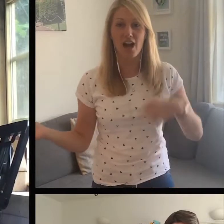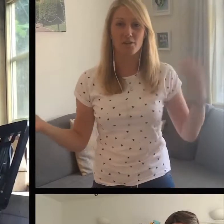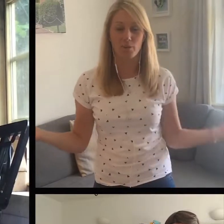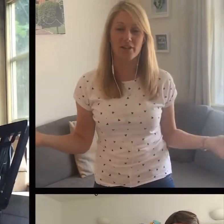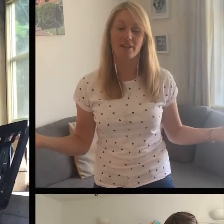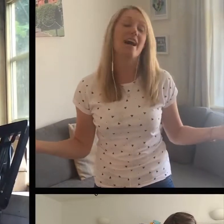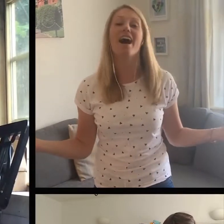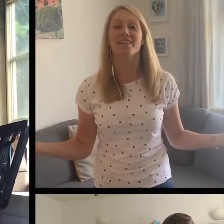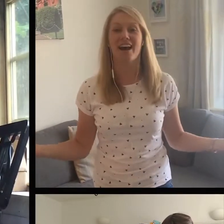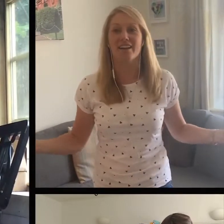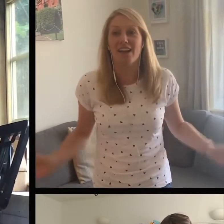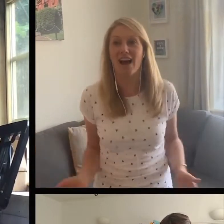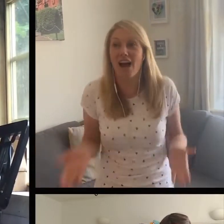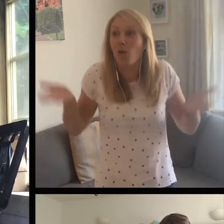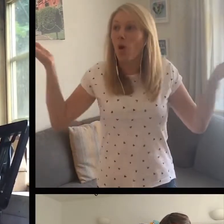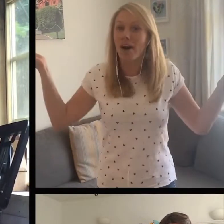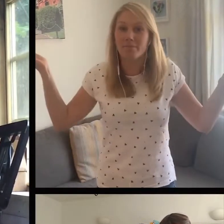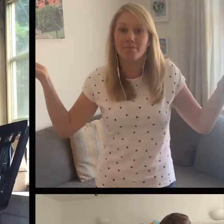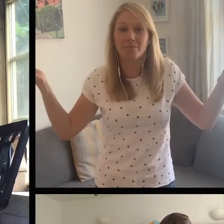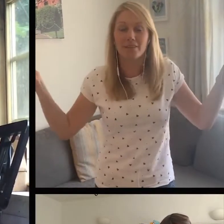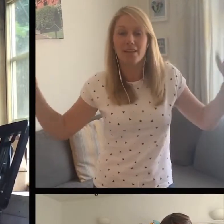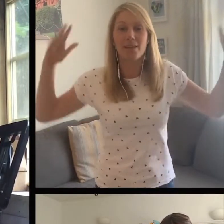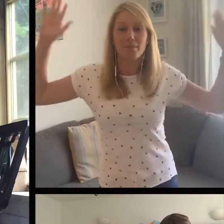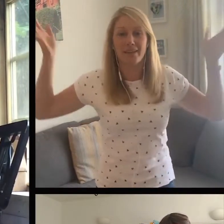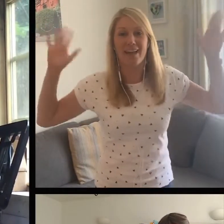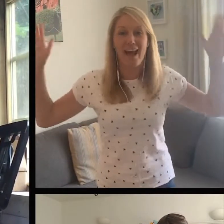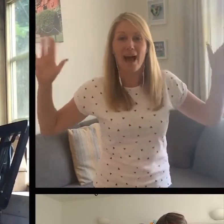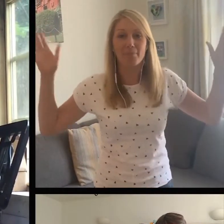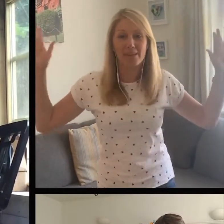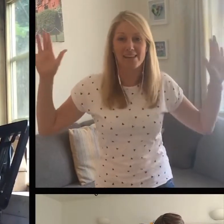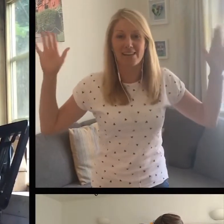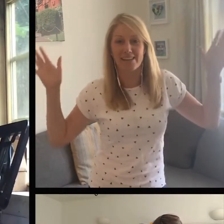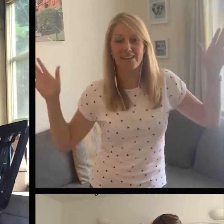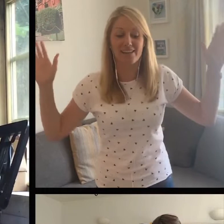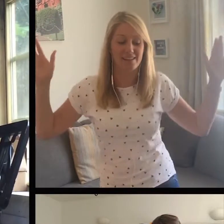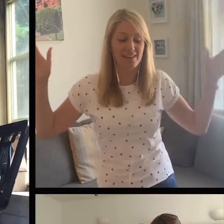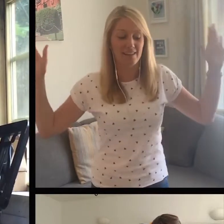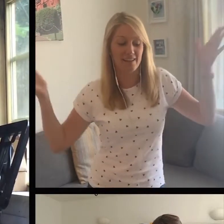Such a lot when you got not a lot. What? Be happy.